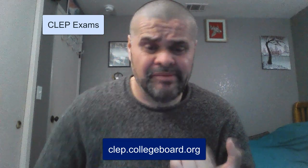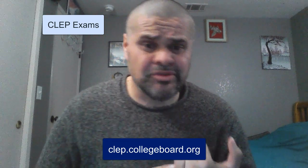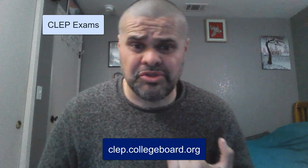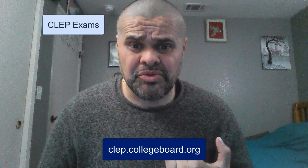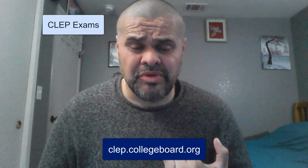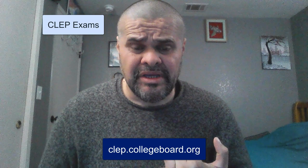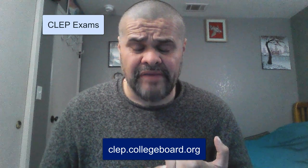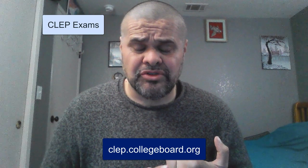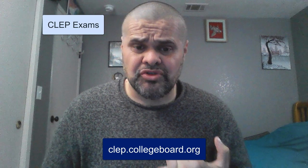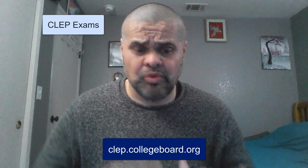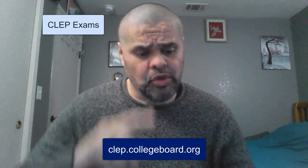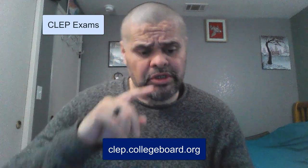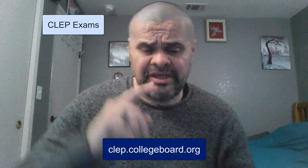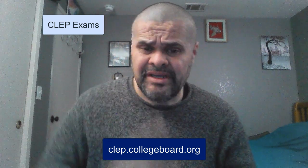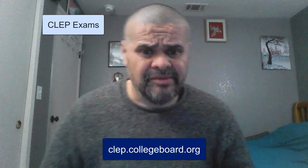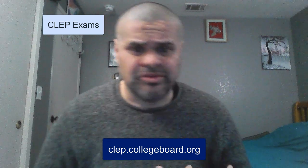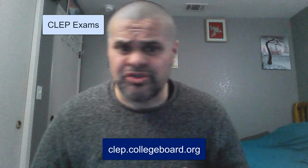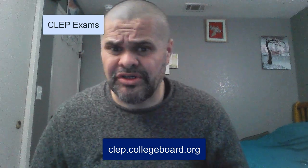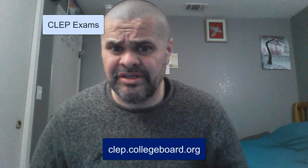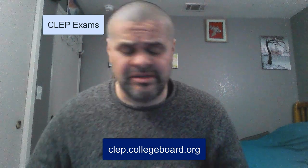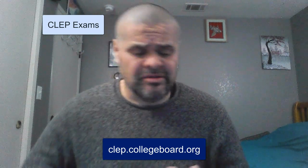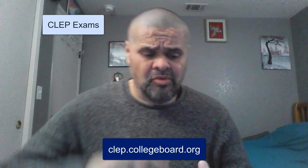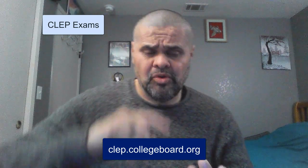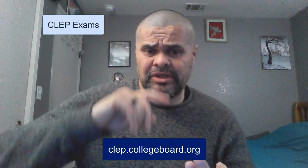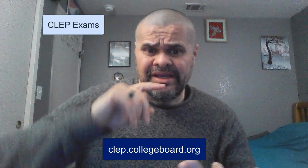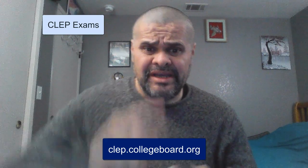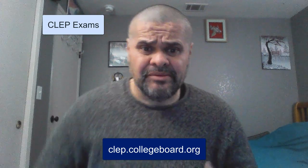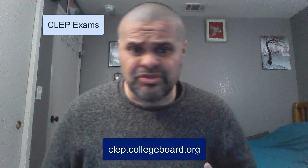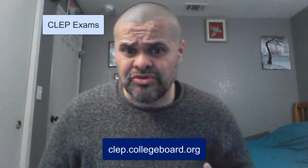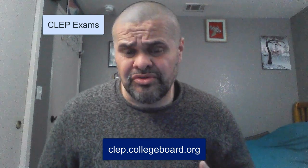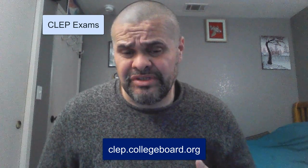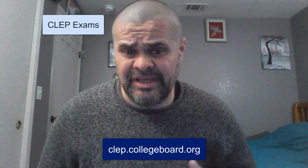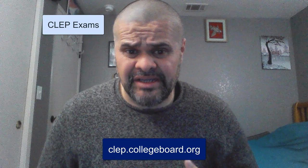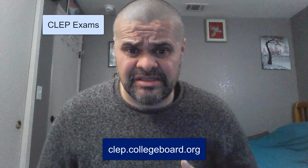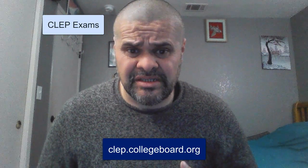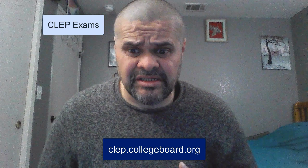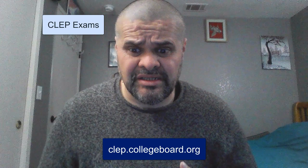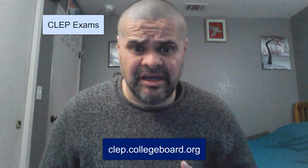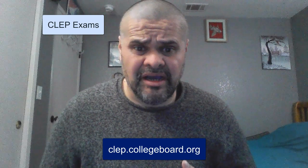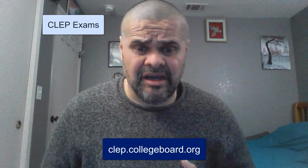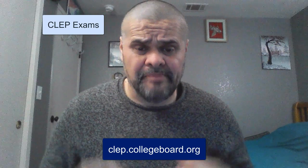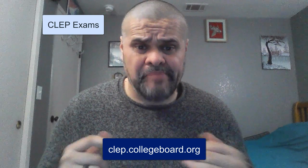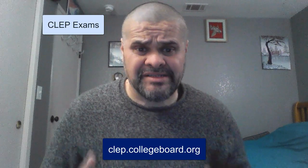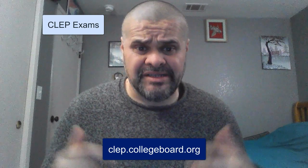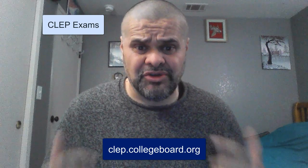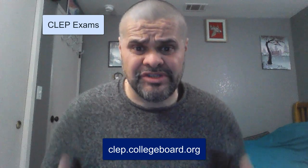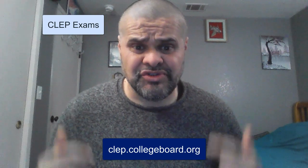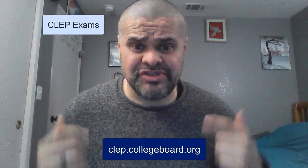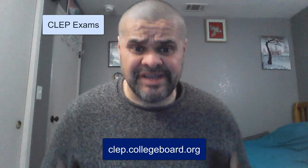able to do the work, able to turn in homework, able to get passing grades on your